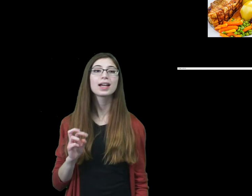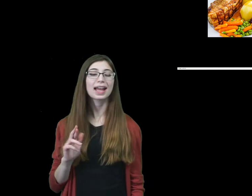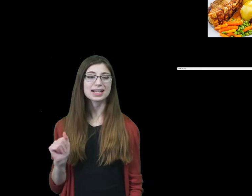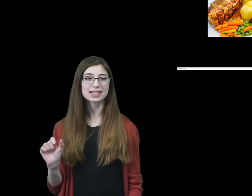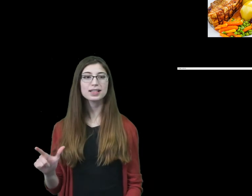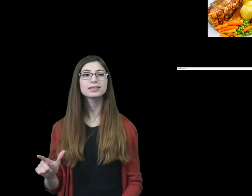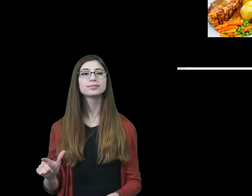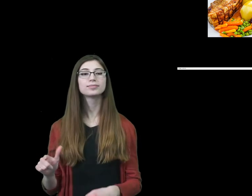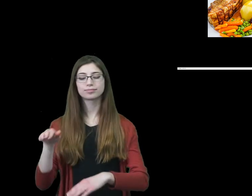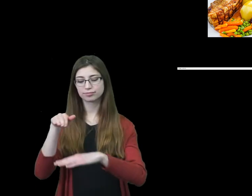ASL,